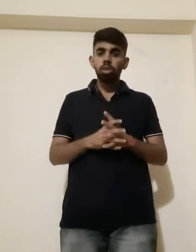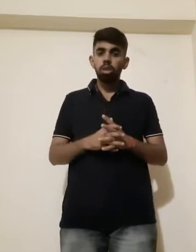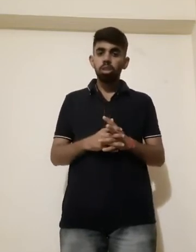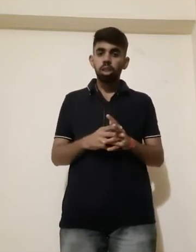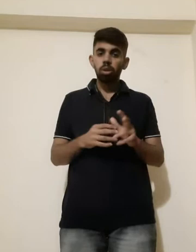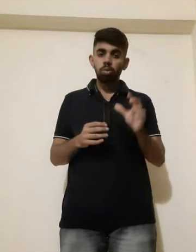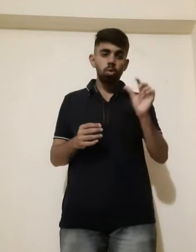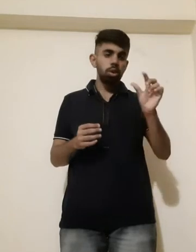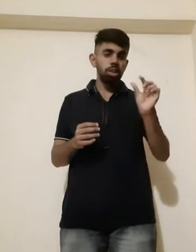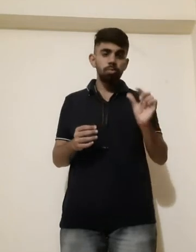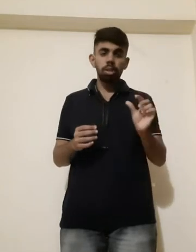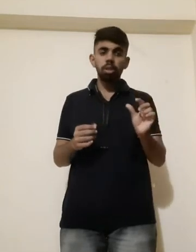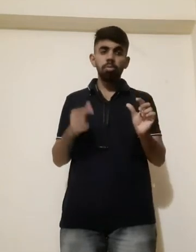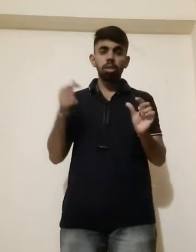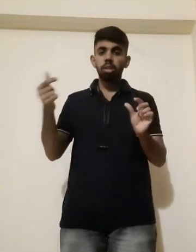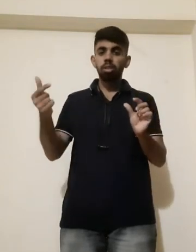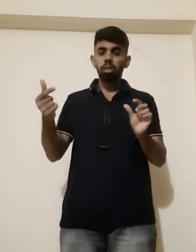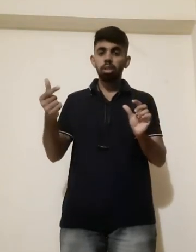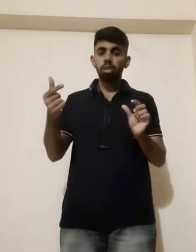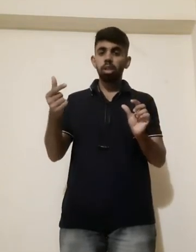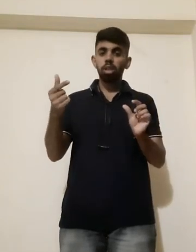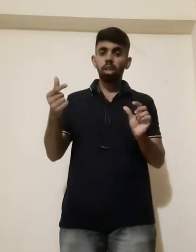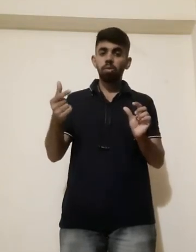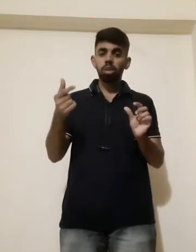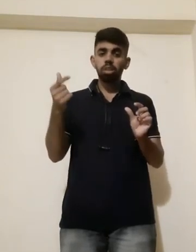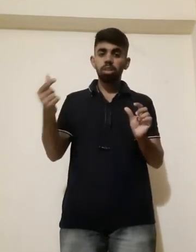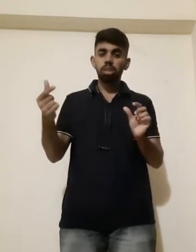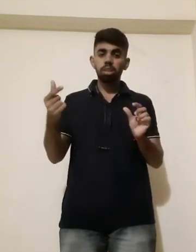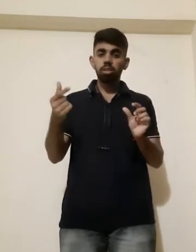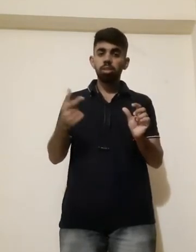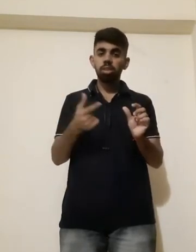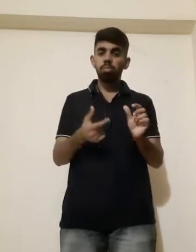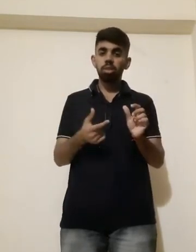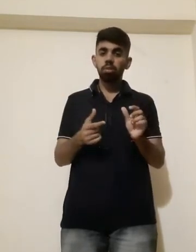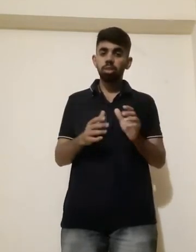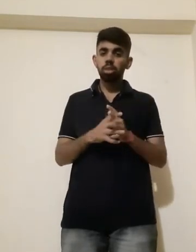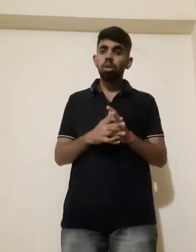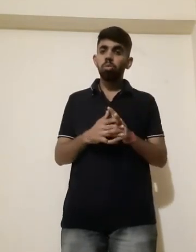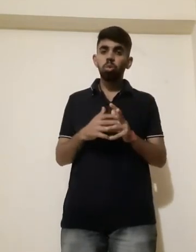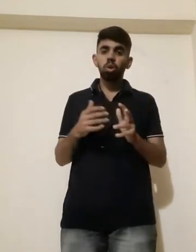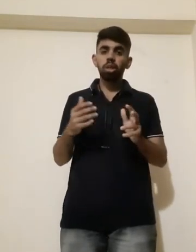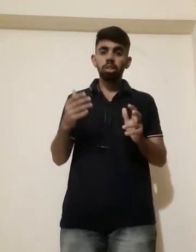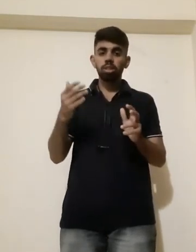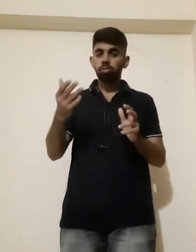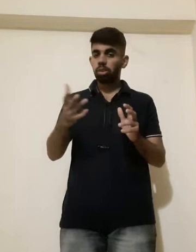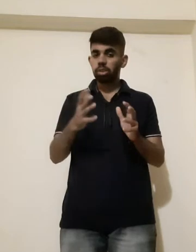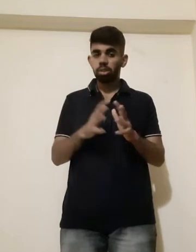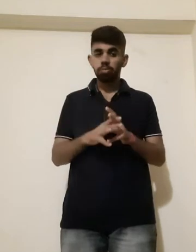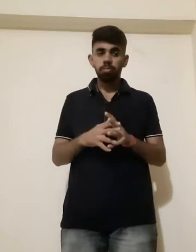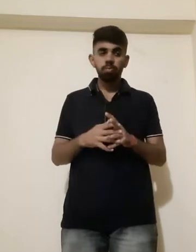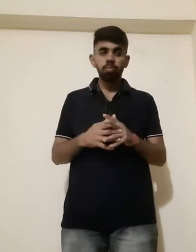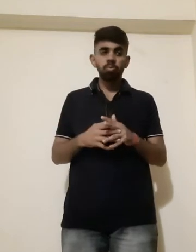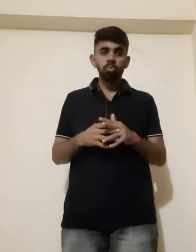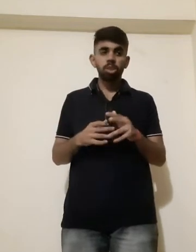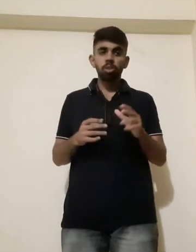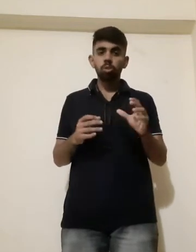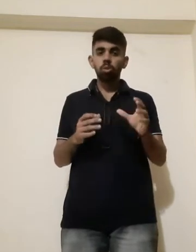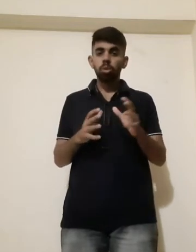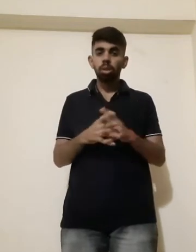in Java we call it as method, but in other language, that is C++, we call it as function. So